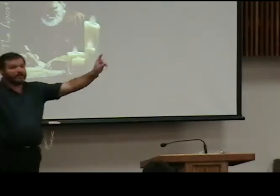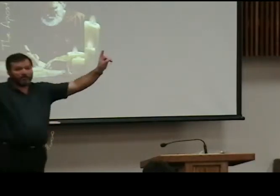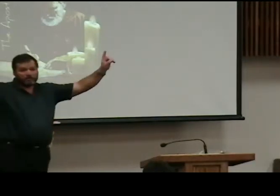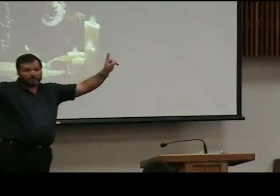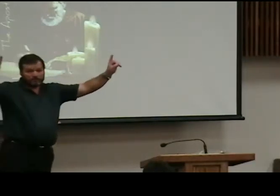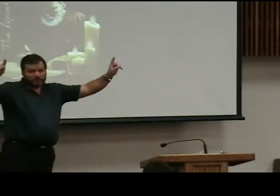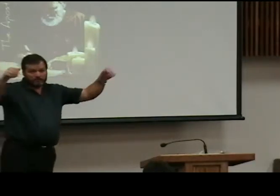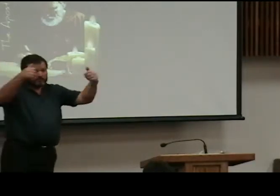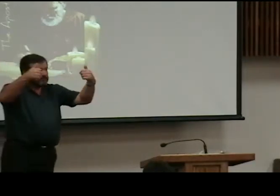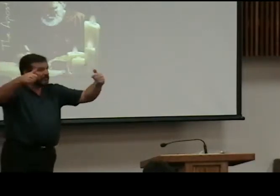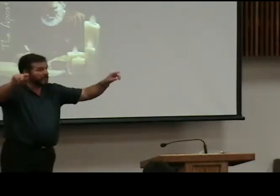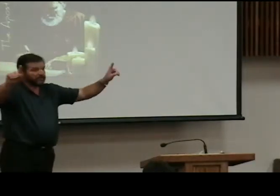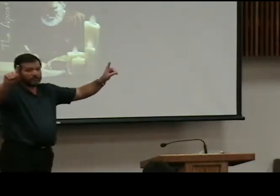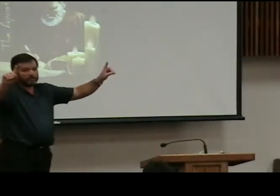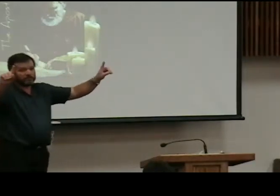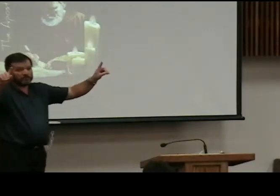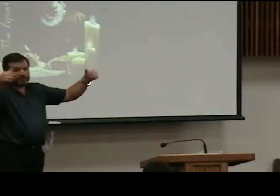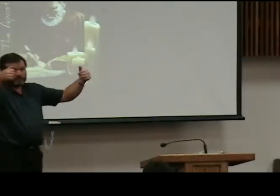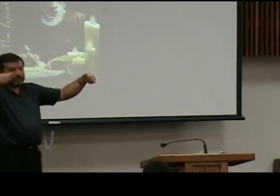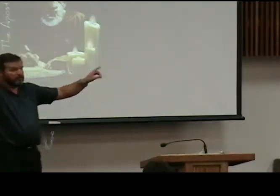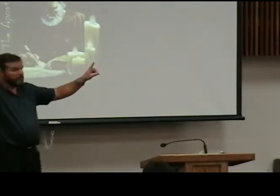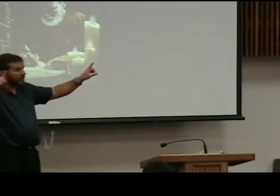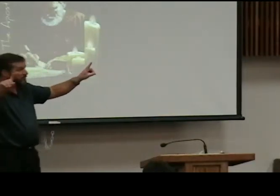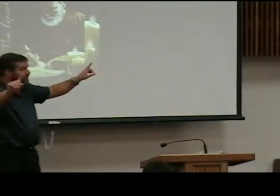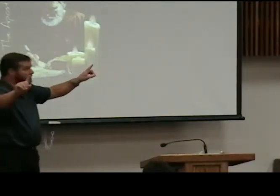Anyone. Anyone. Anyone.